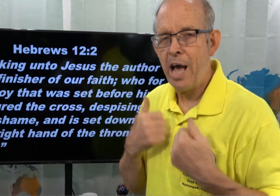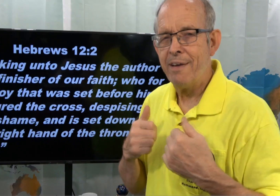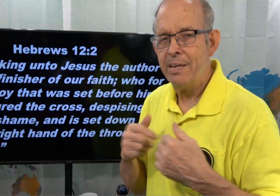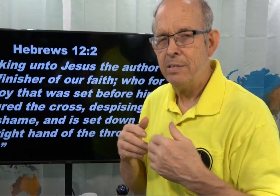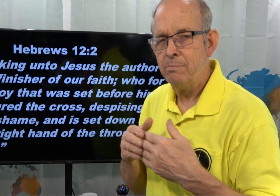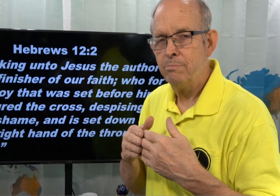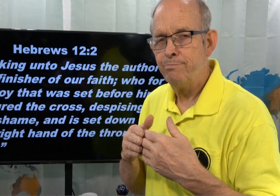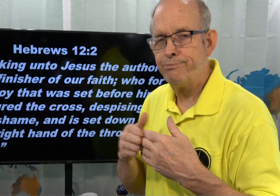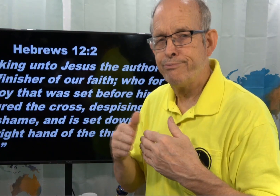life.